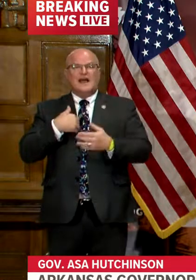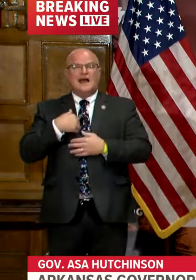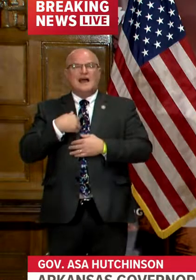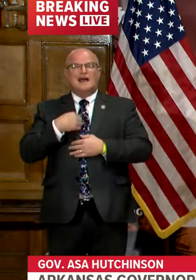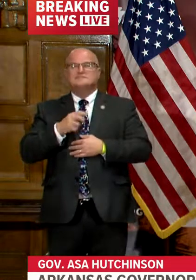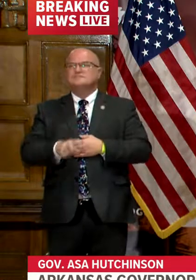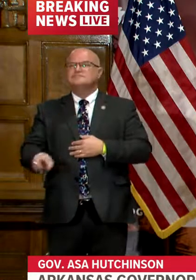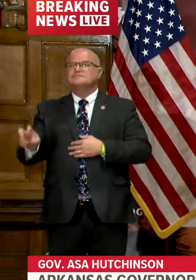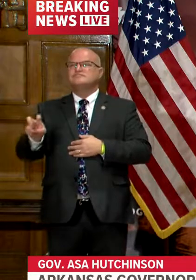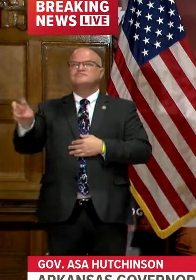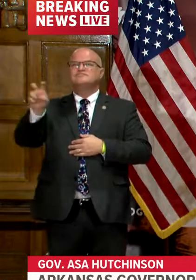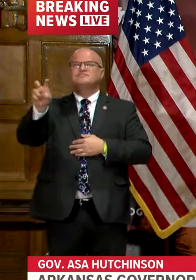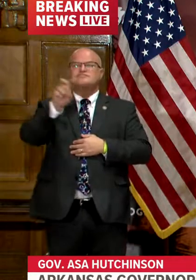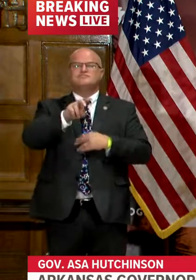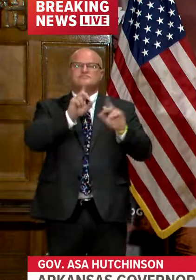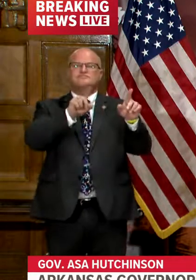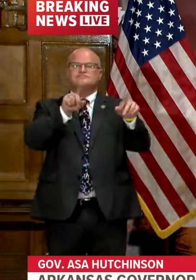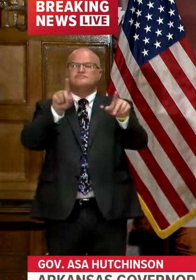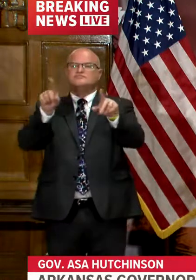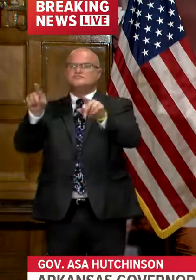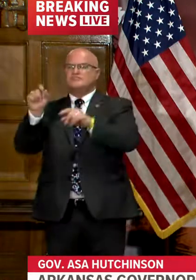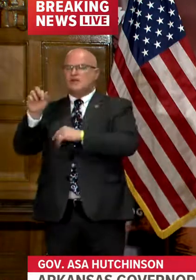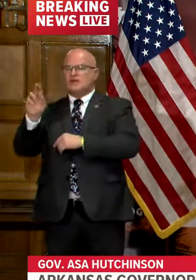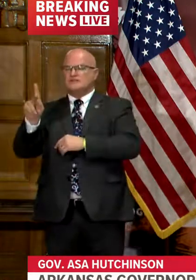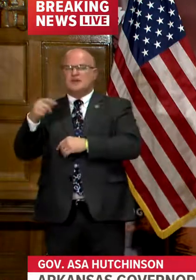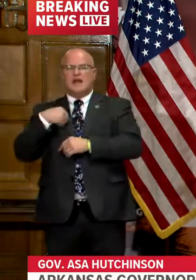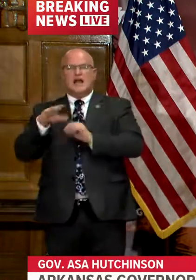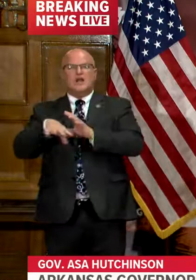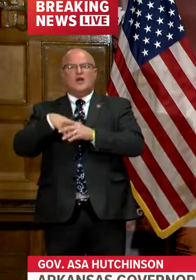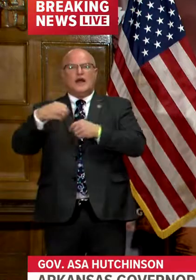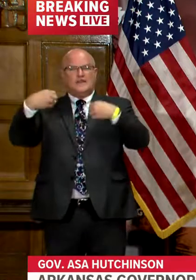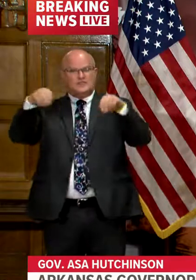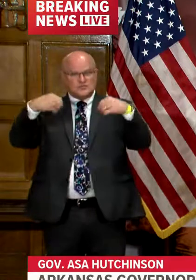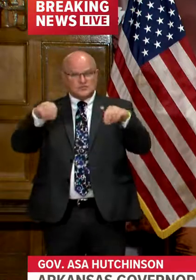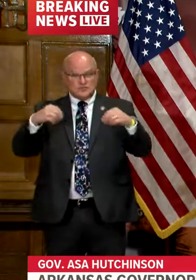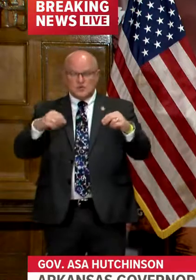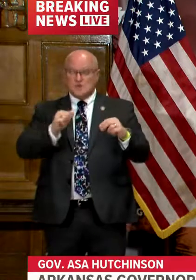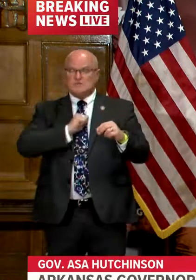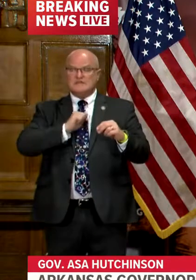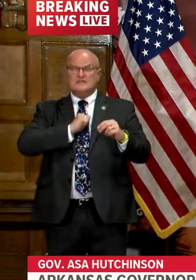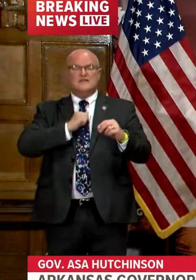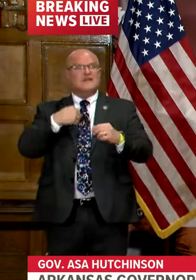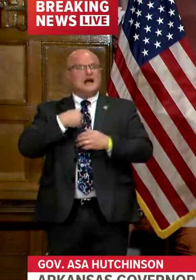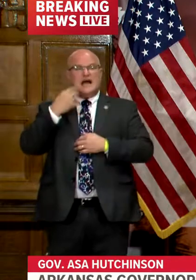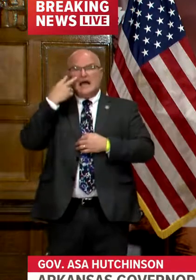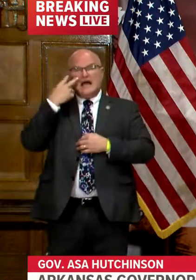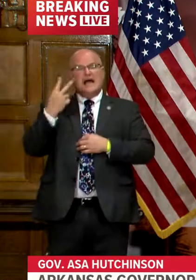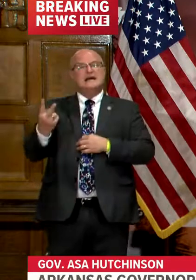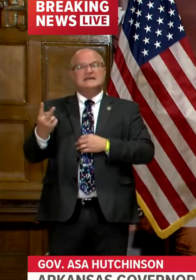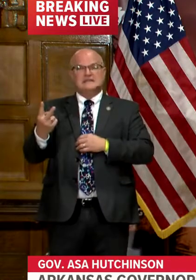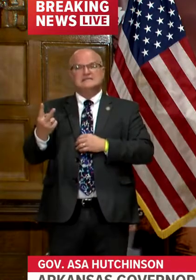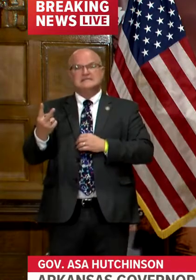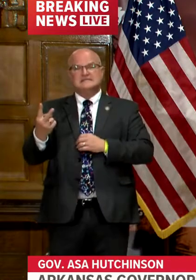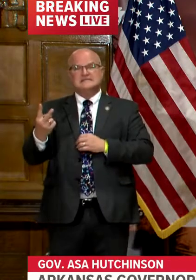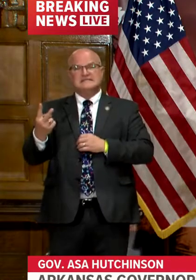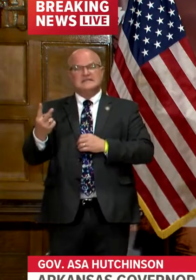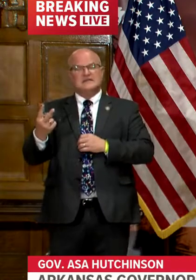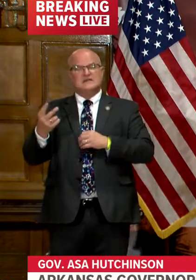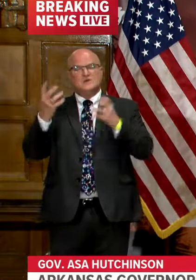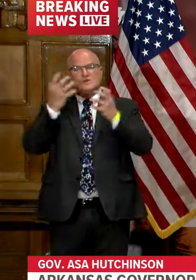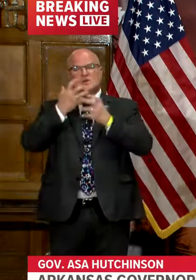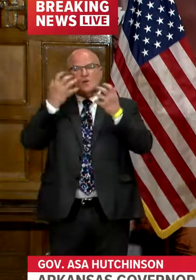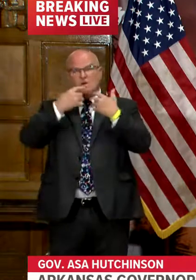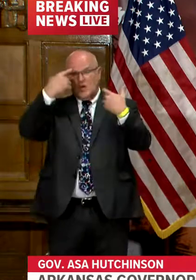travel, I go in Arkansas, I go out, I go to the store. I see an incredible amount